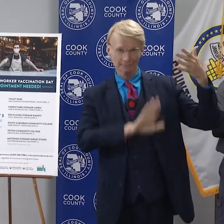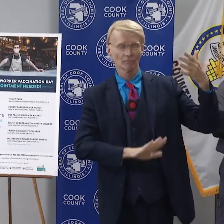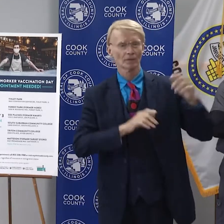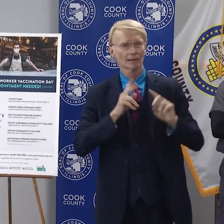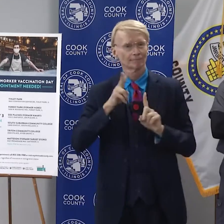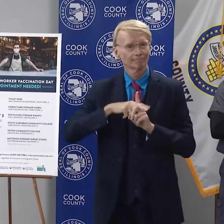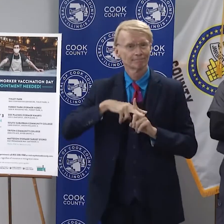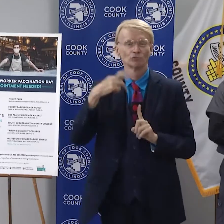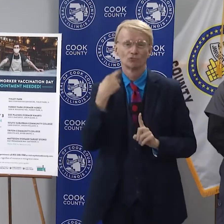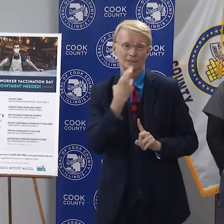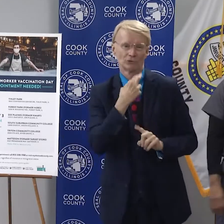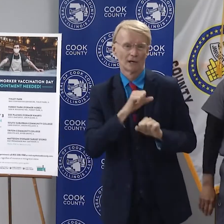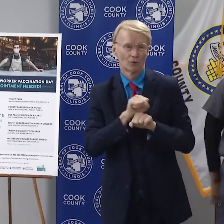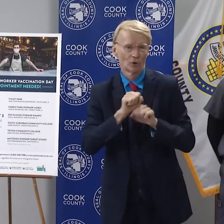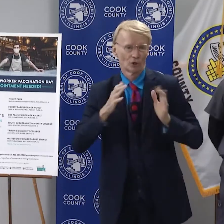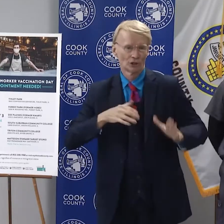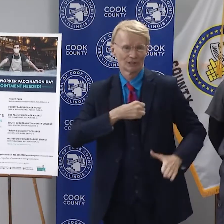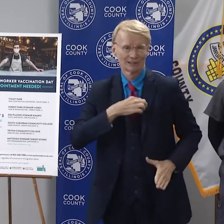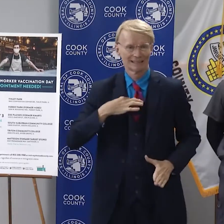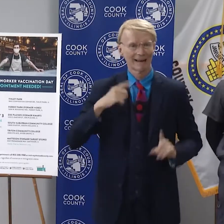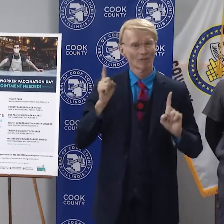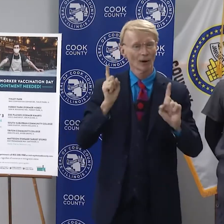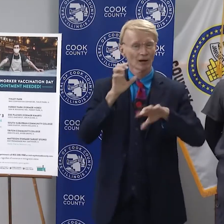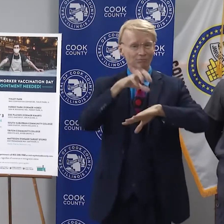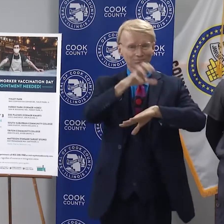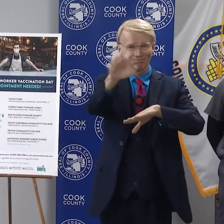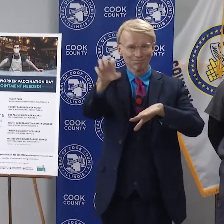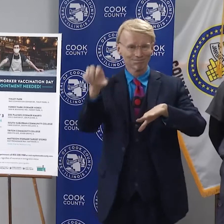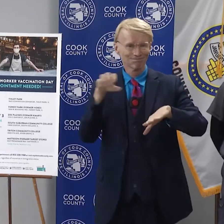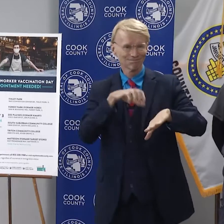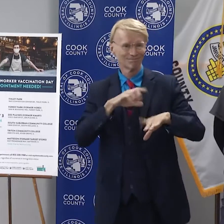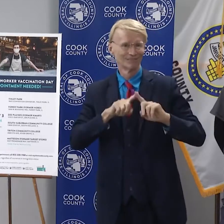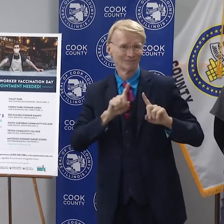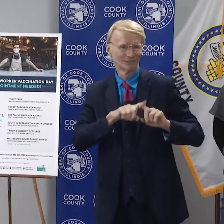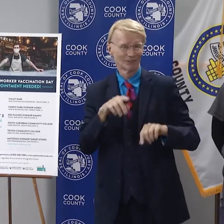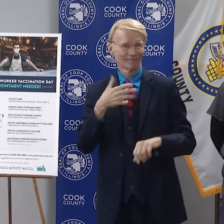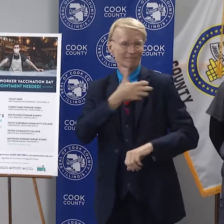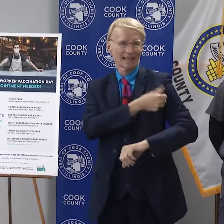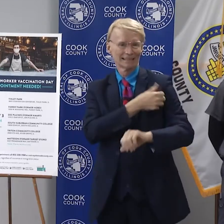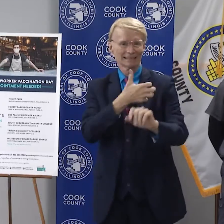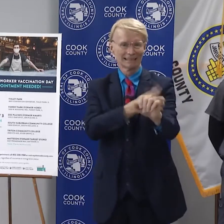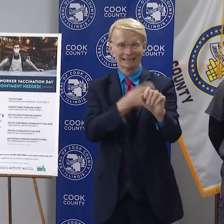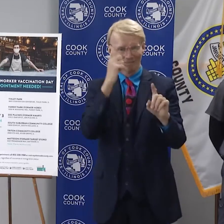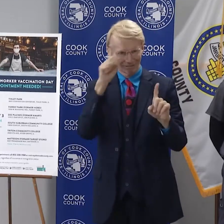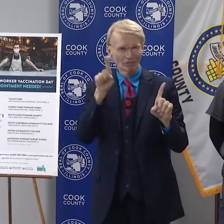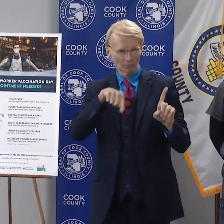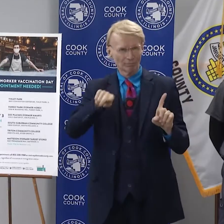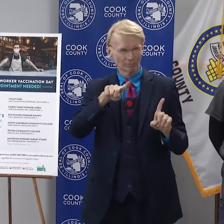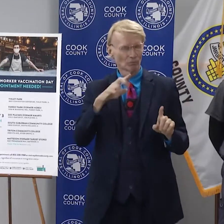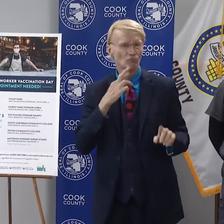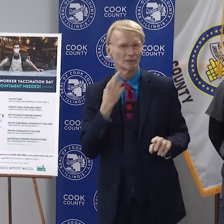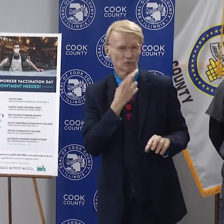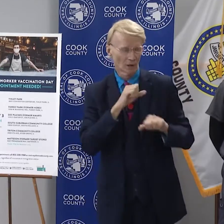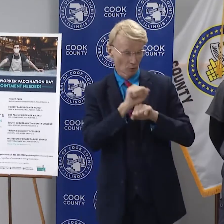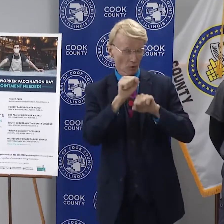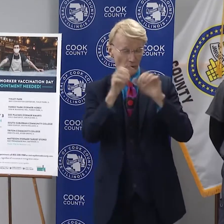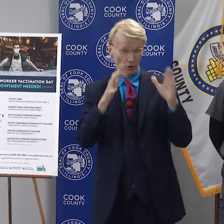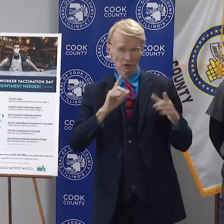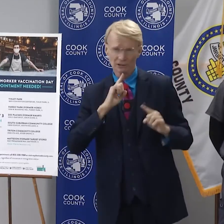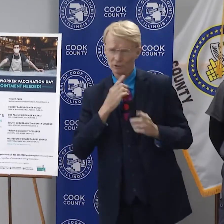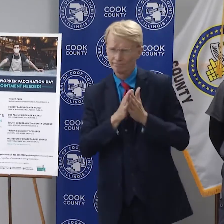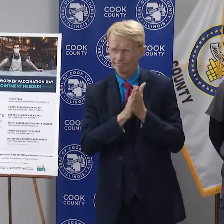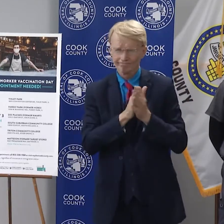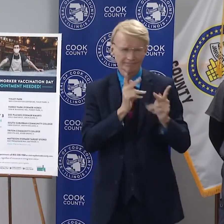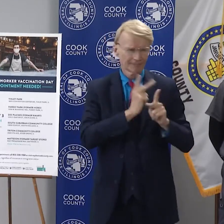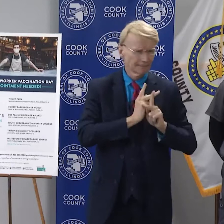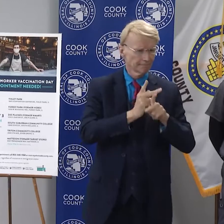Days at our mass vaccine sites. Restaurant staff are among the most essential workers that have helped keep our society going during the pandemic